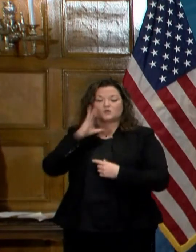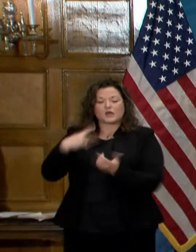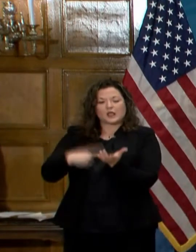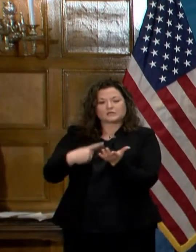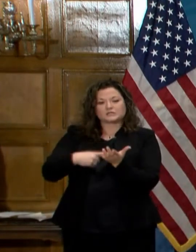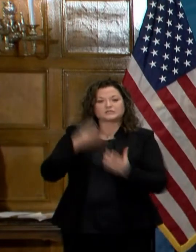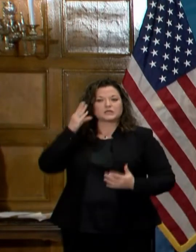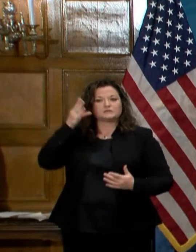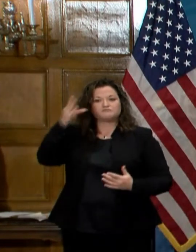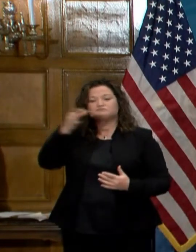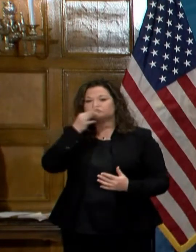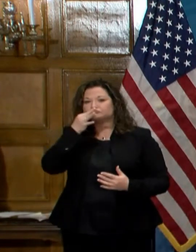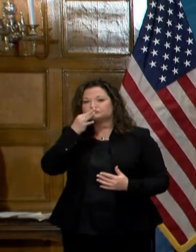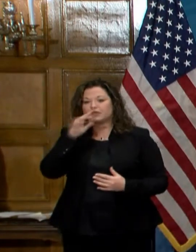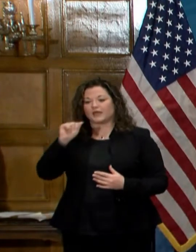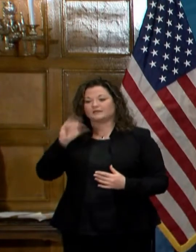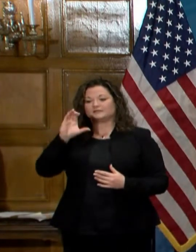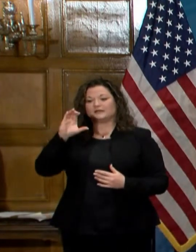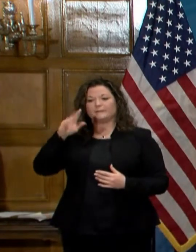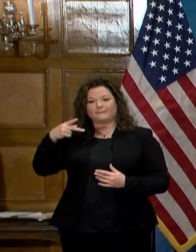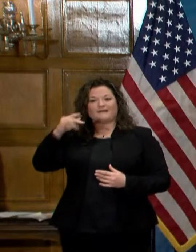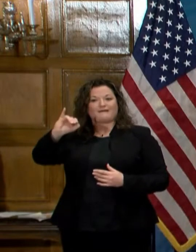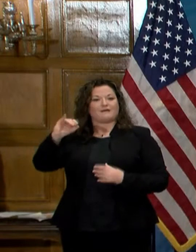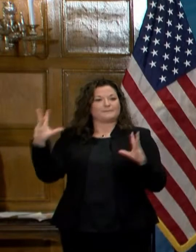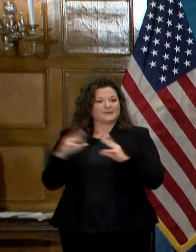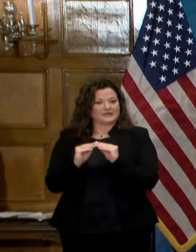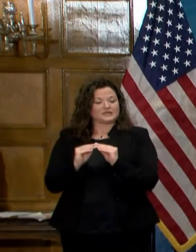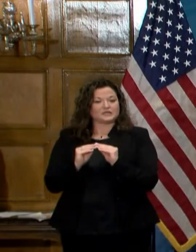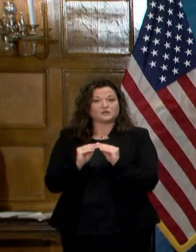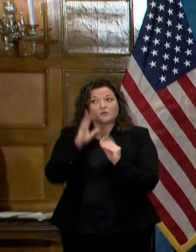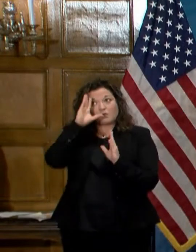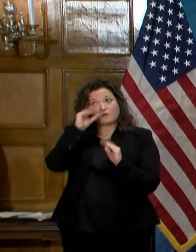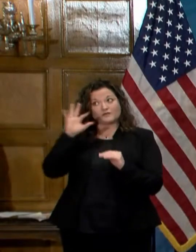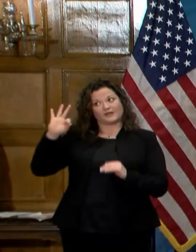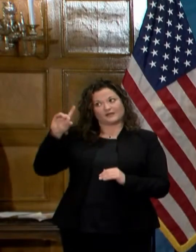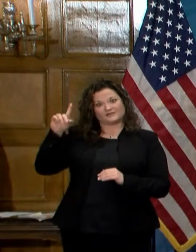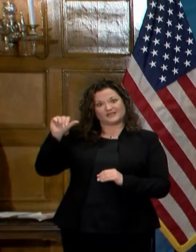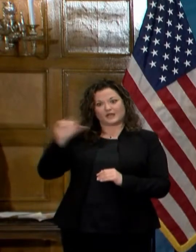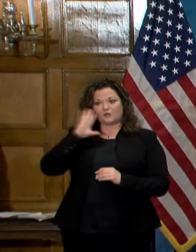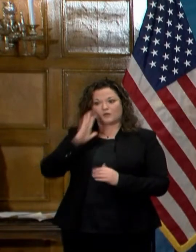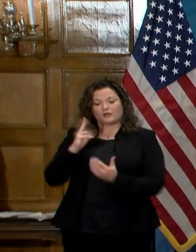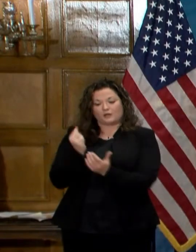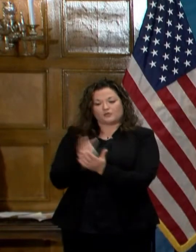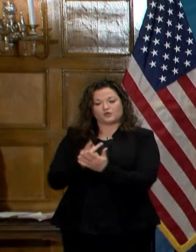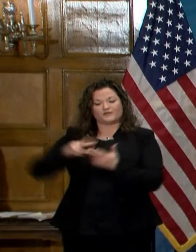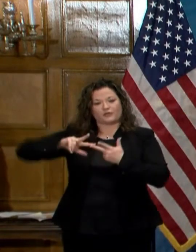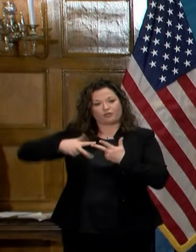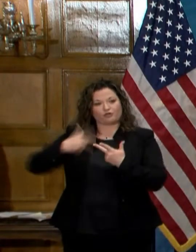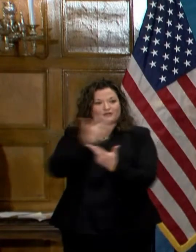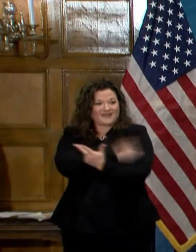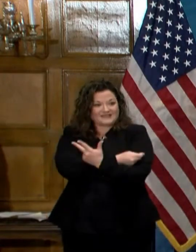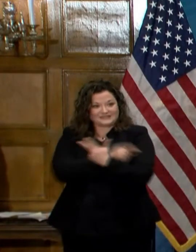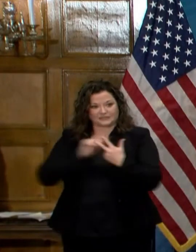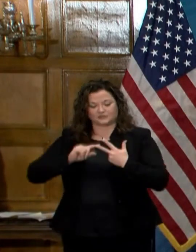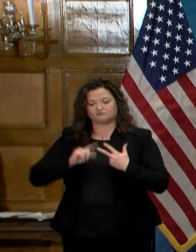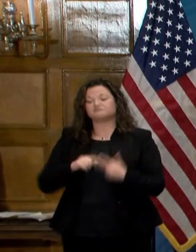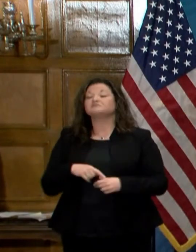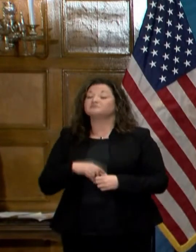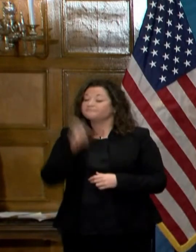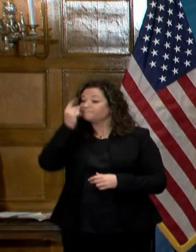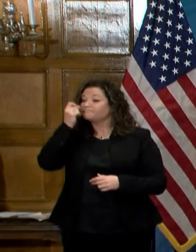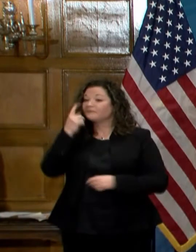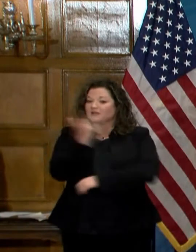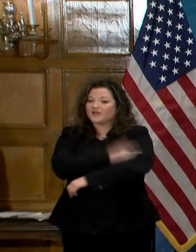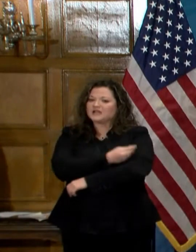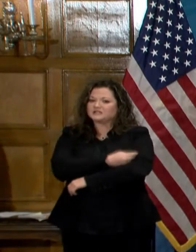the ACIP meeting, and hopefully will be approved by FDA. So vaccines will increase in